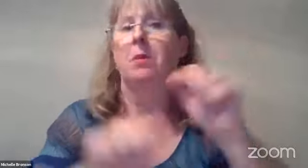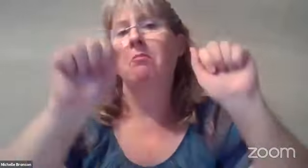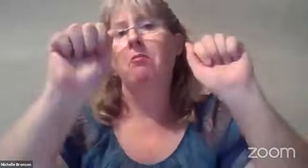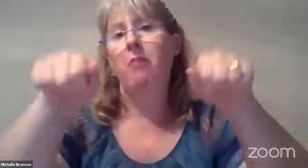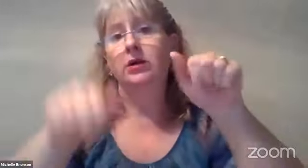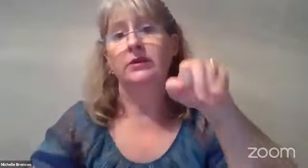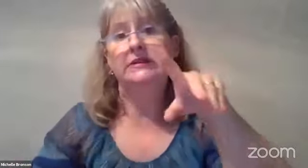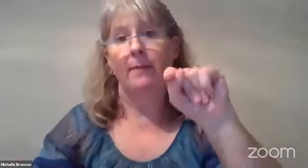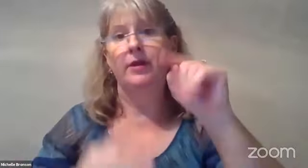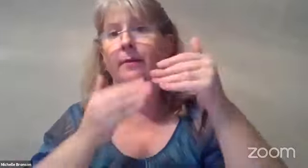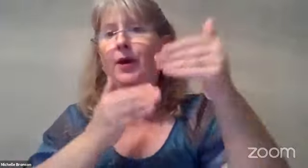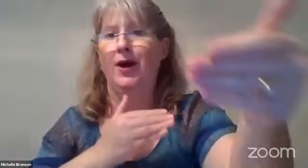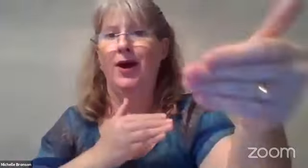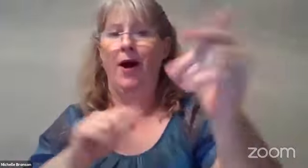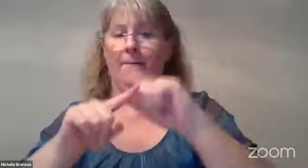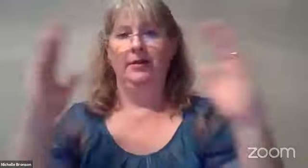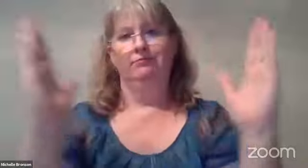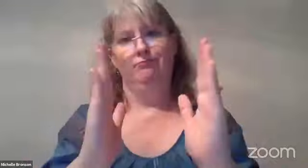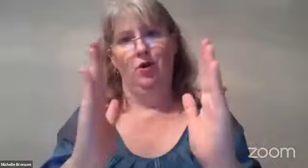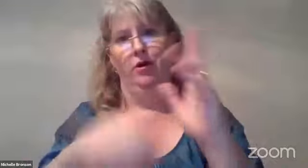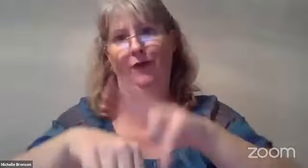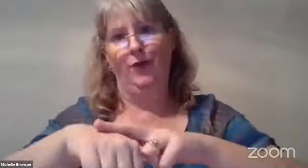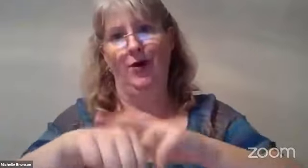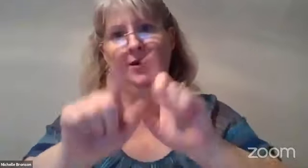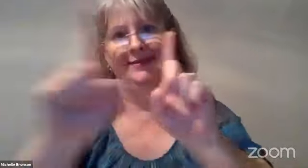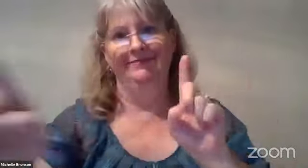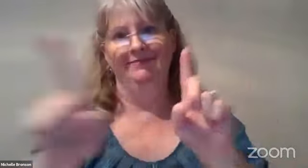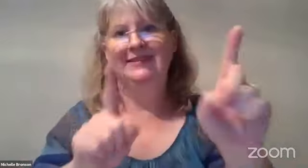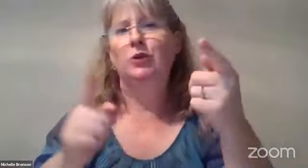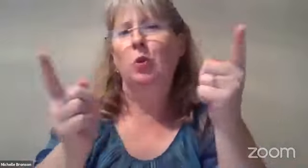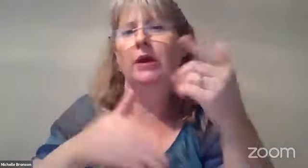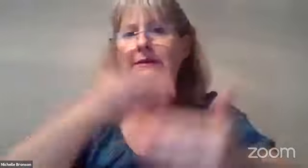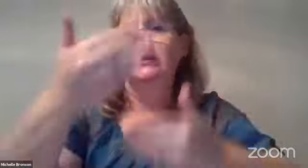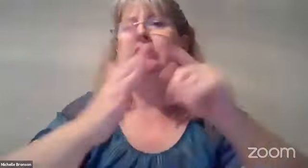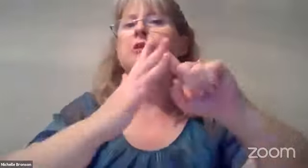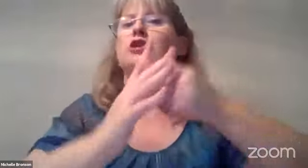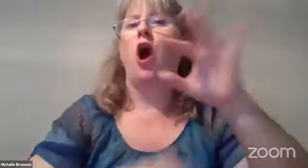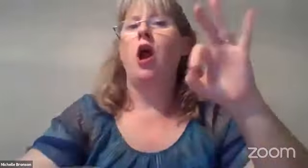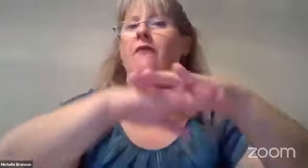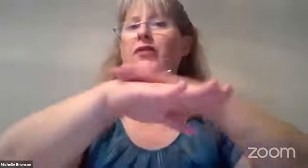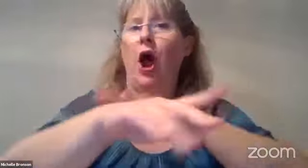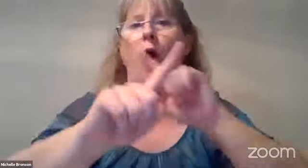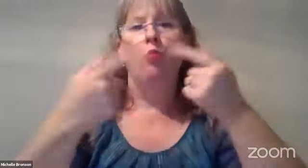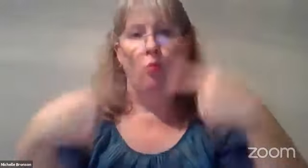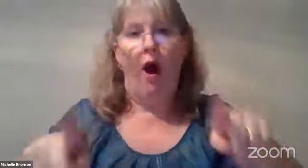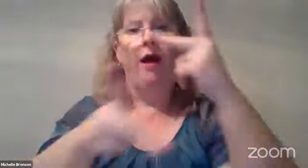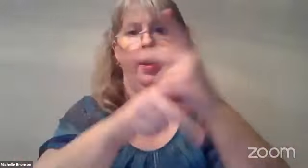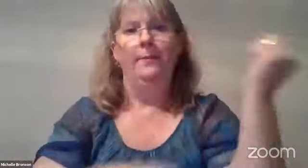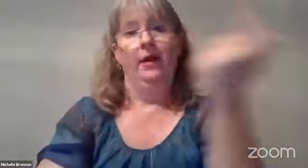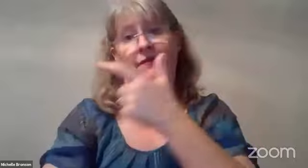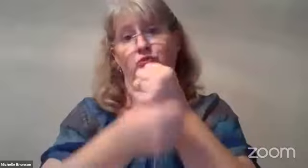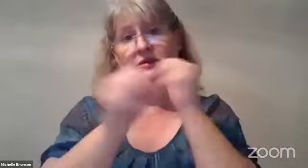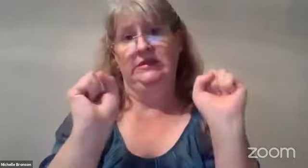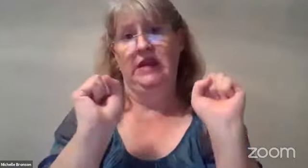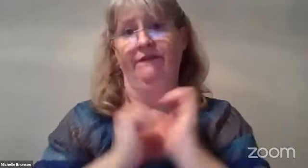We were checking with the mayor of Fresno, and he said possibly we could have some stuff going in September, but it's going to be a very